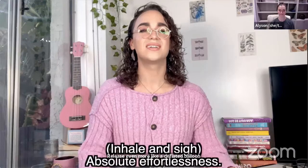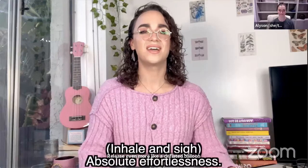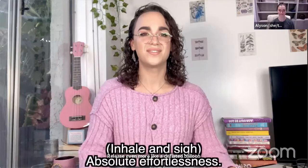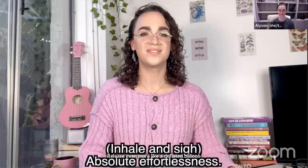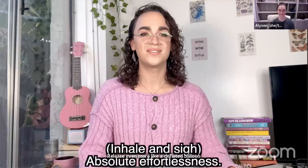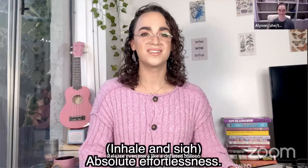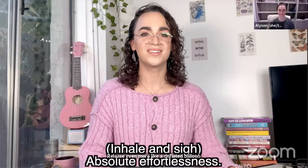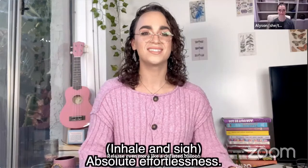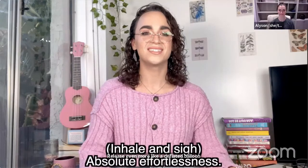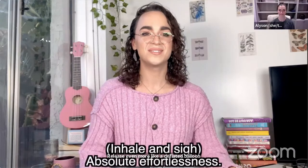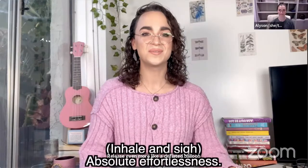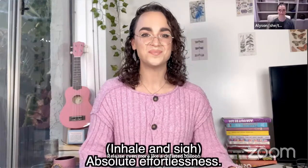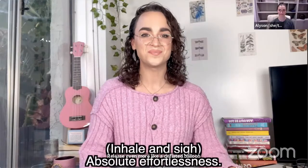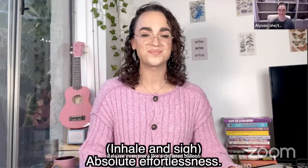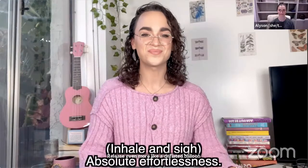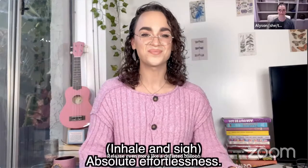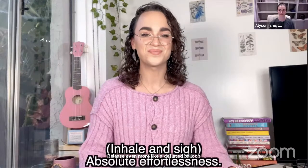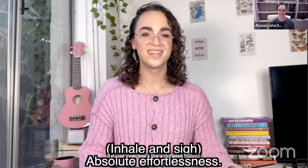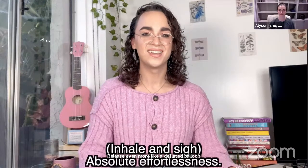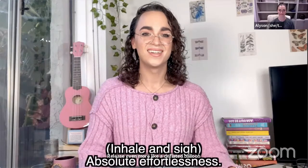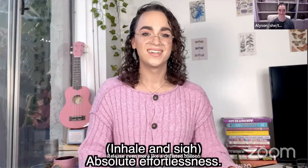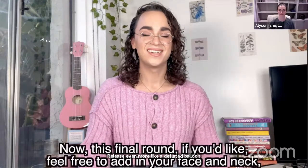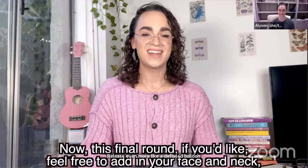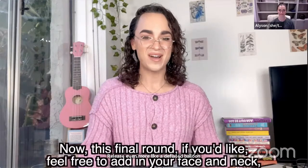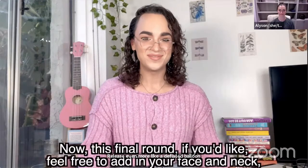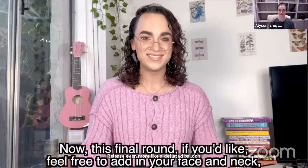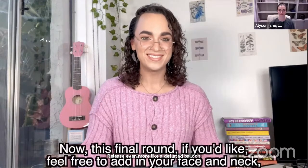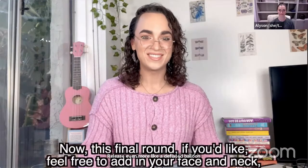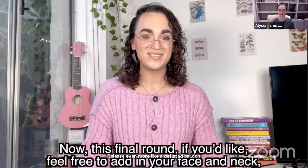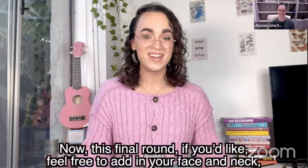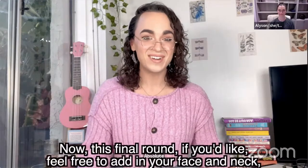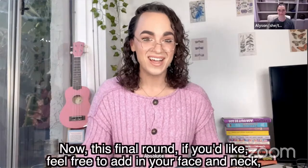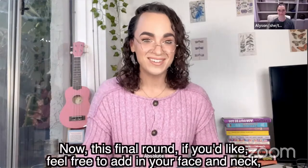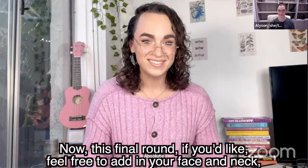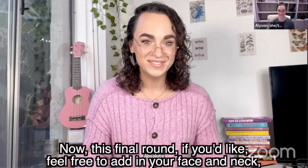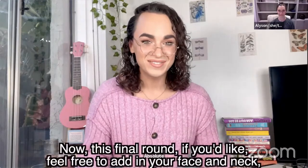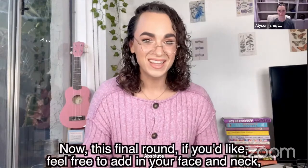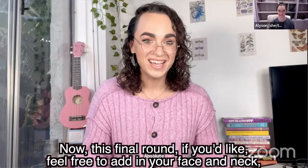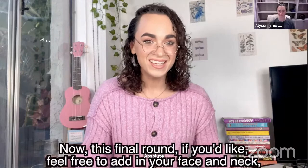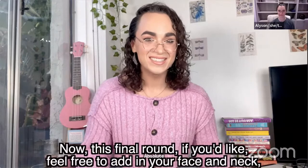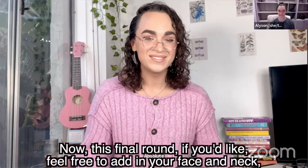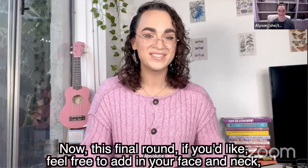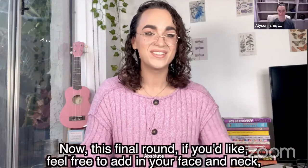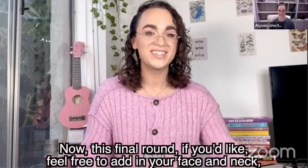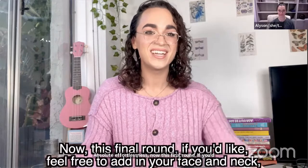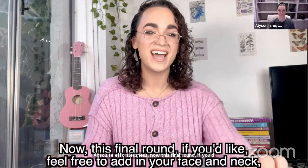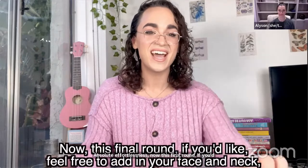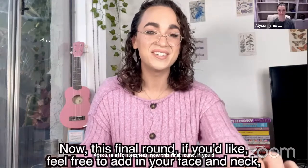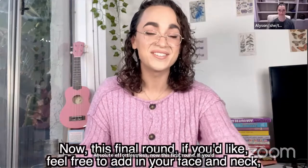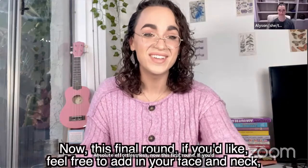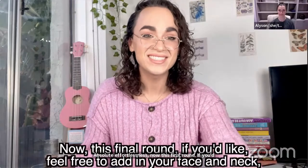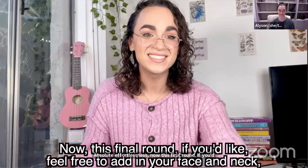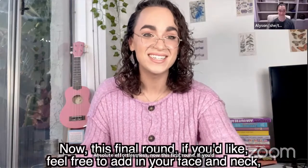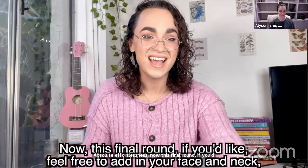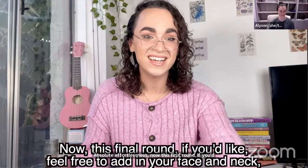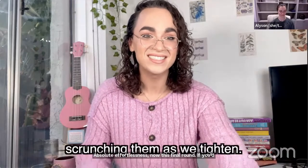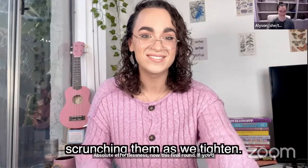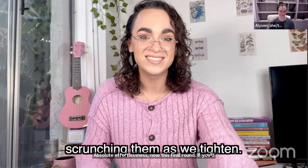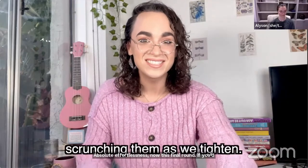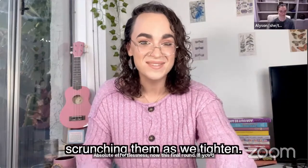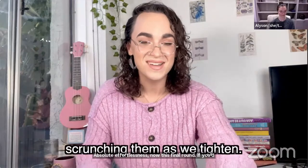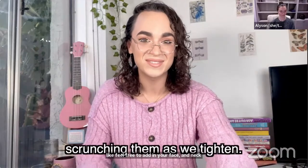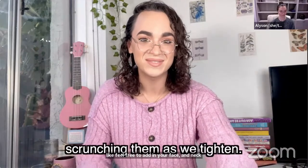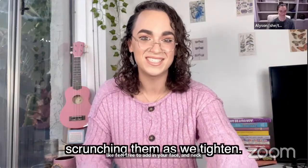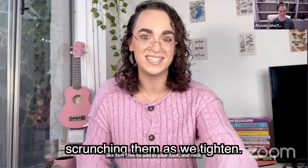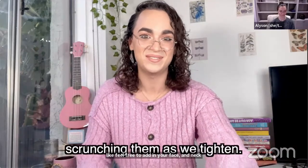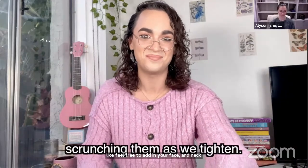Absolute effortlessness. Now, this final round, if you'd like, feel free to add in your face and neck,